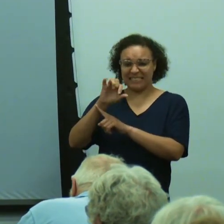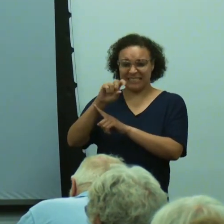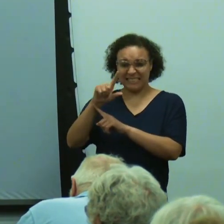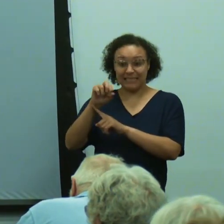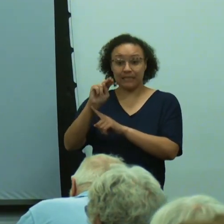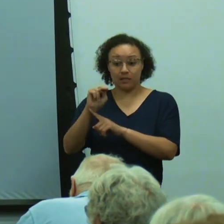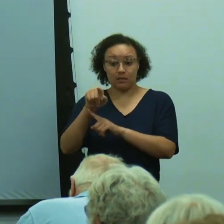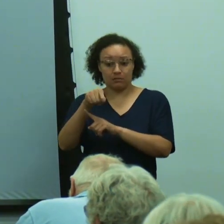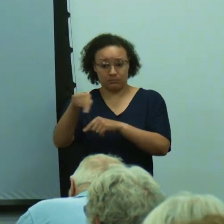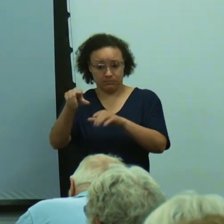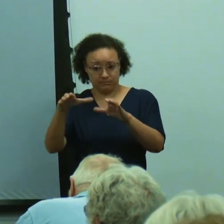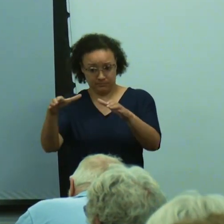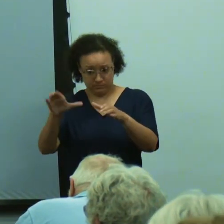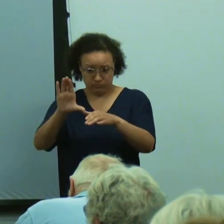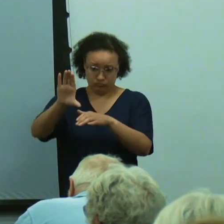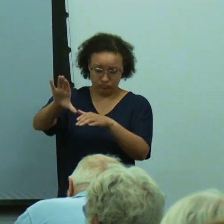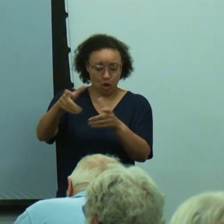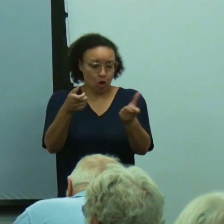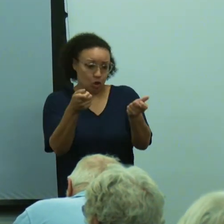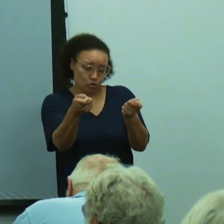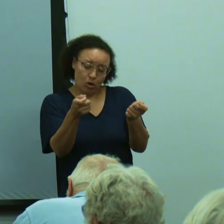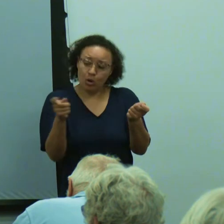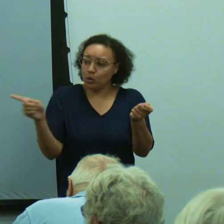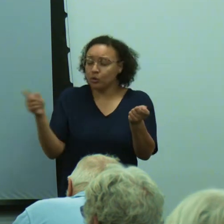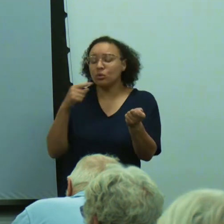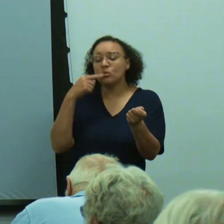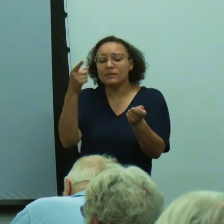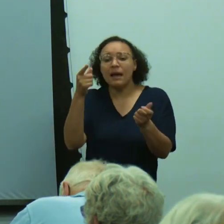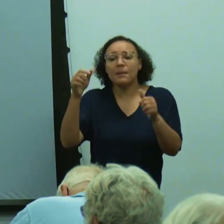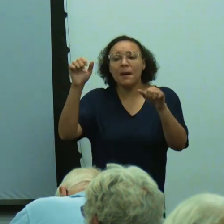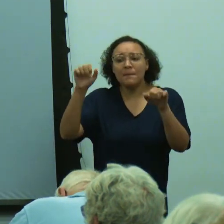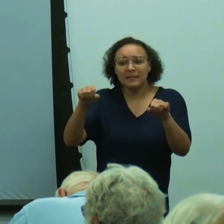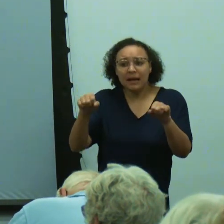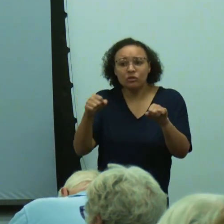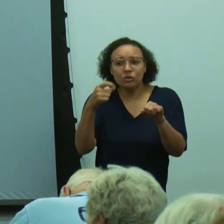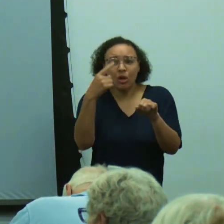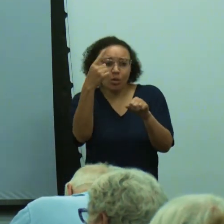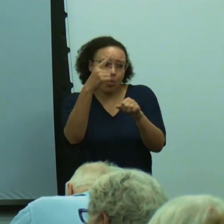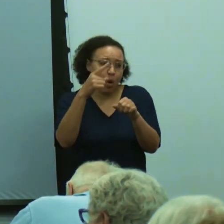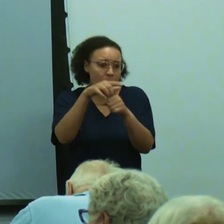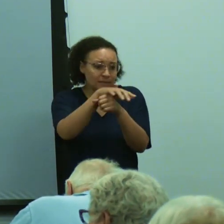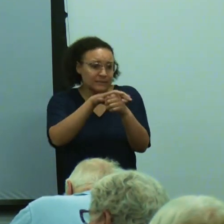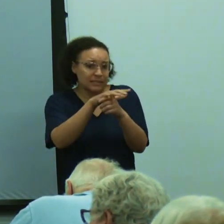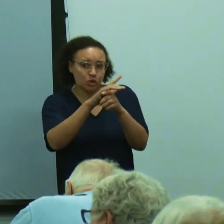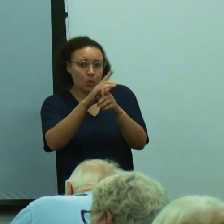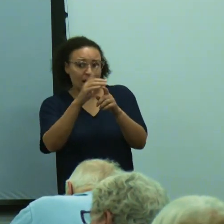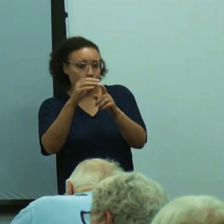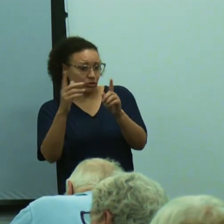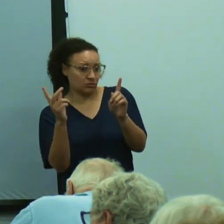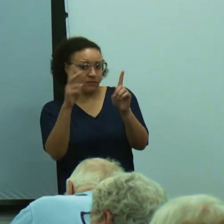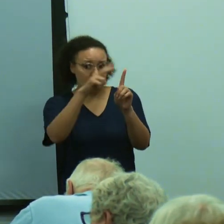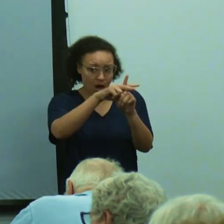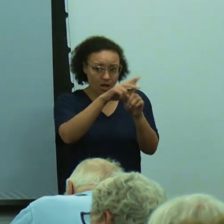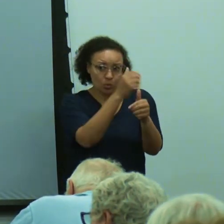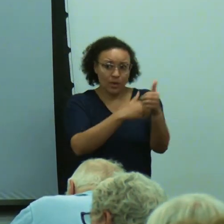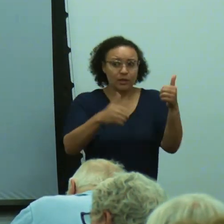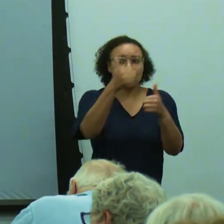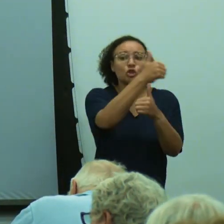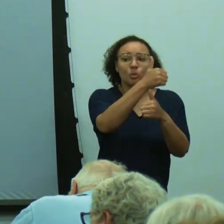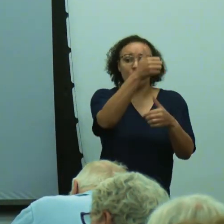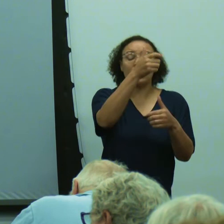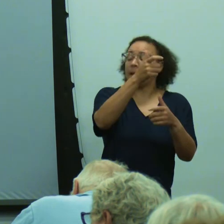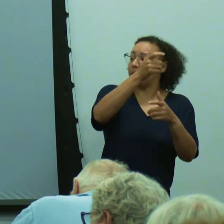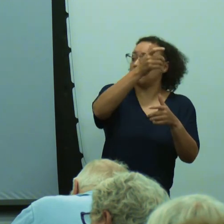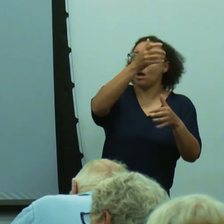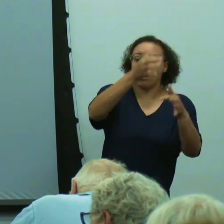and that right now there's a potential case going to the Supreme Court. Did I understand that correctly? Well, yeah, Michigan has a system like we should have. Right,